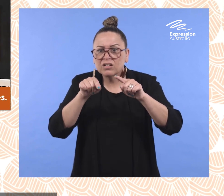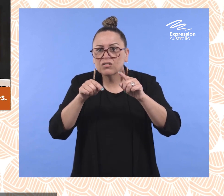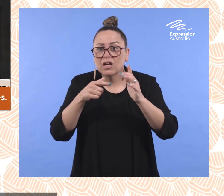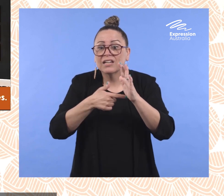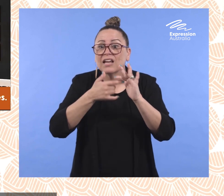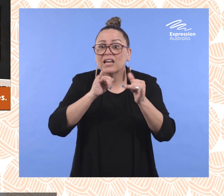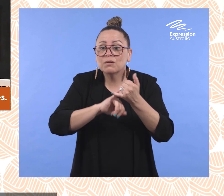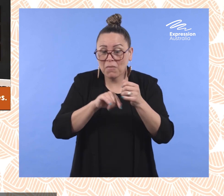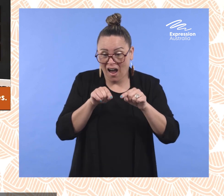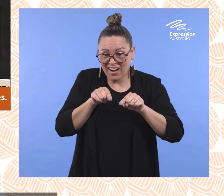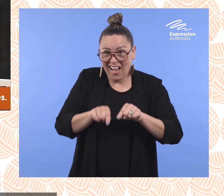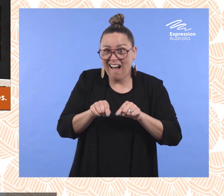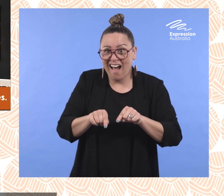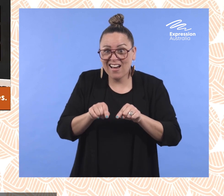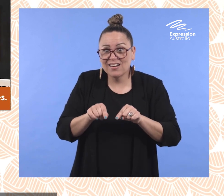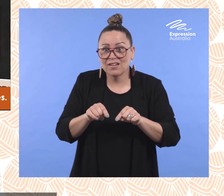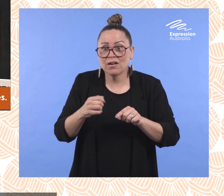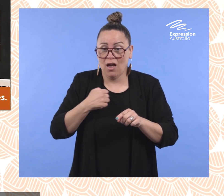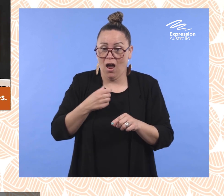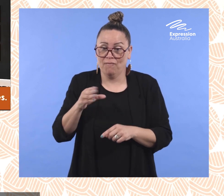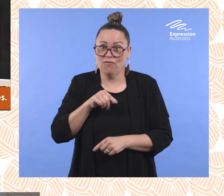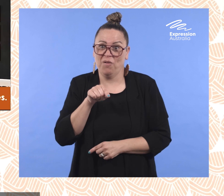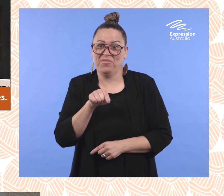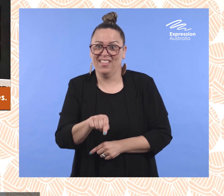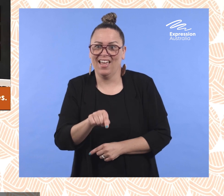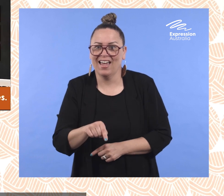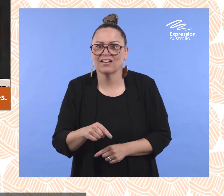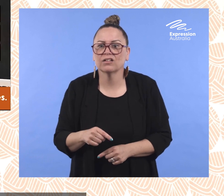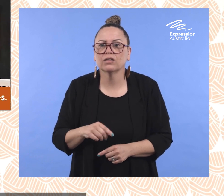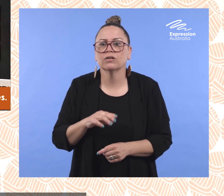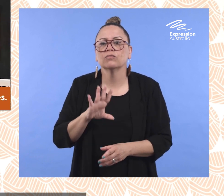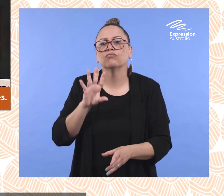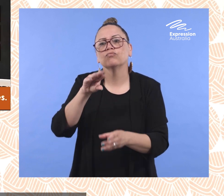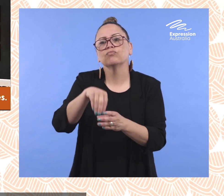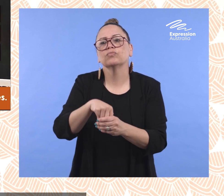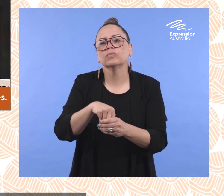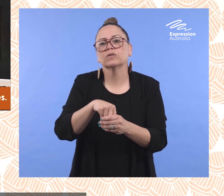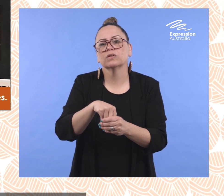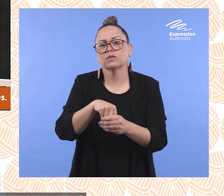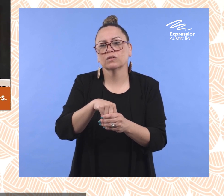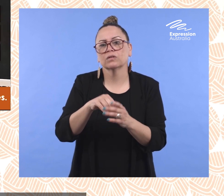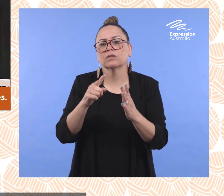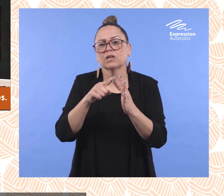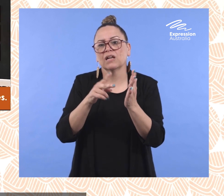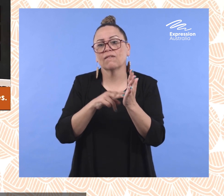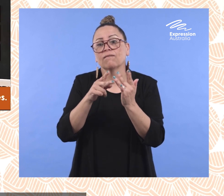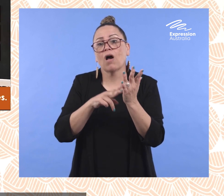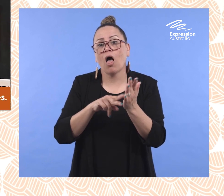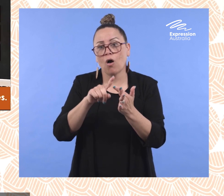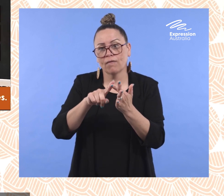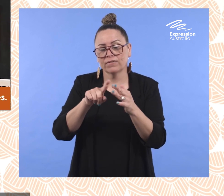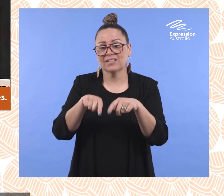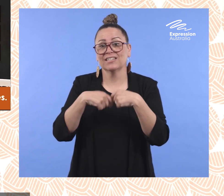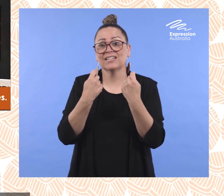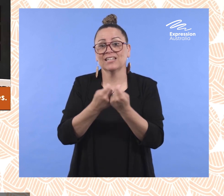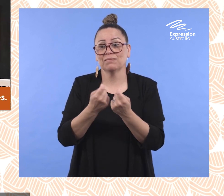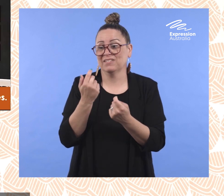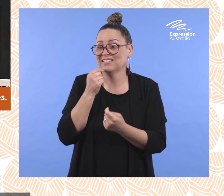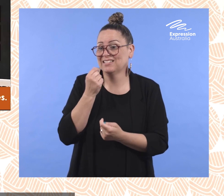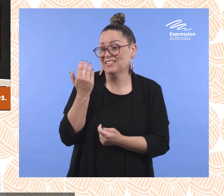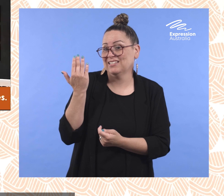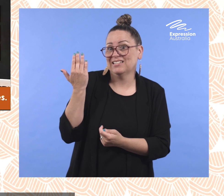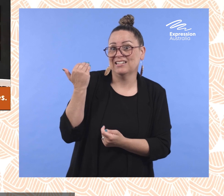or Lutruwita, as we call it. And I've joined the Evolve team recently, and very